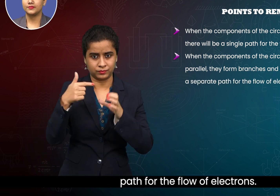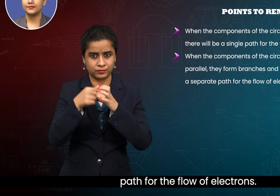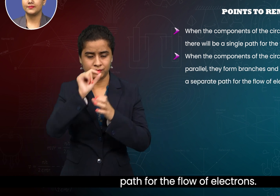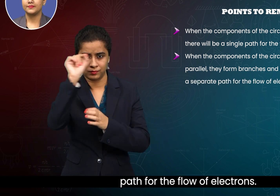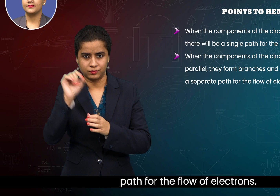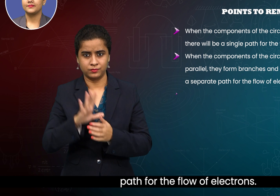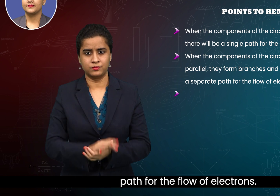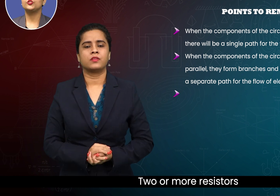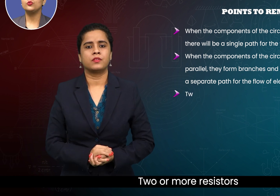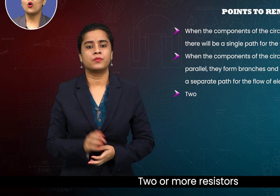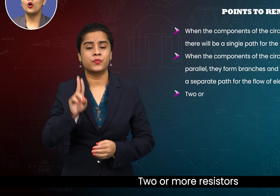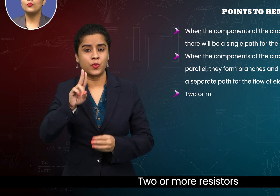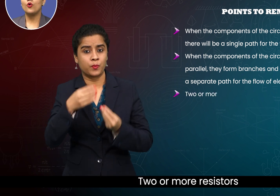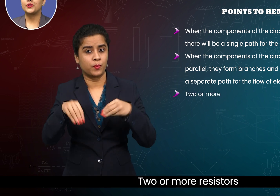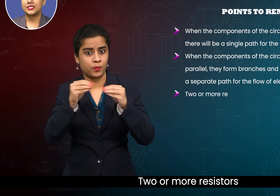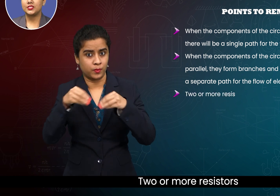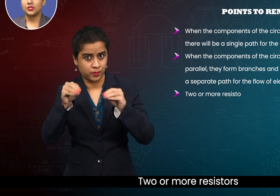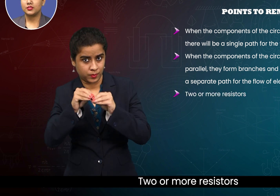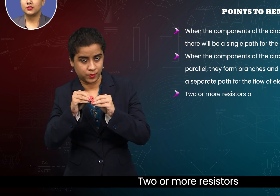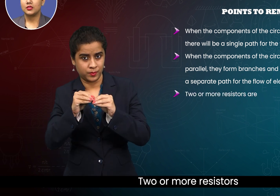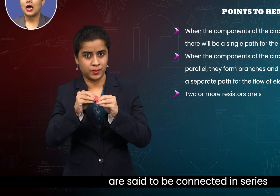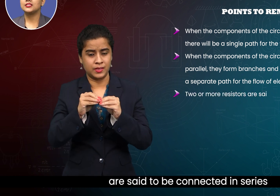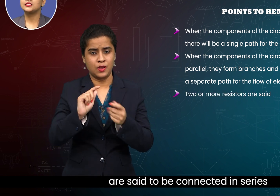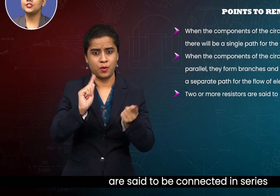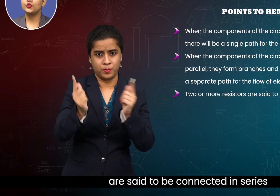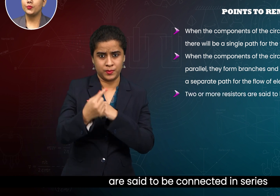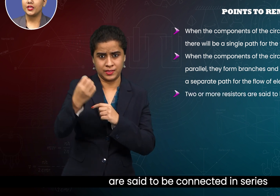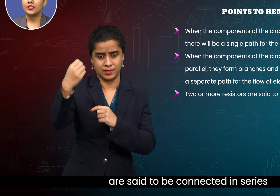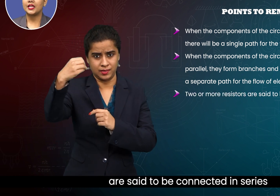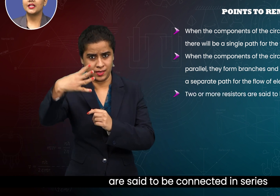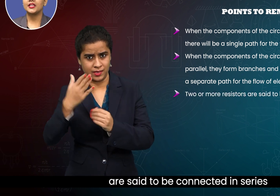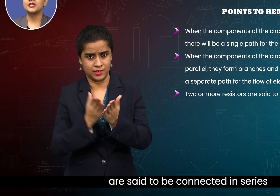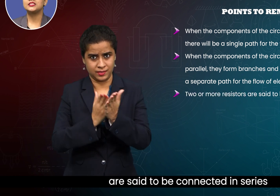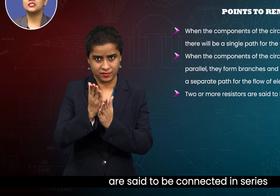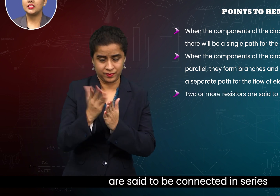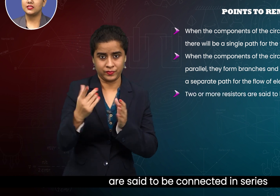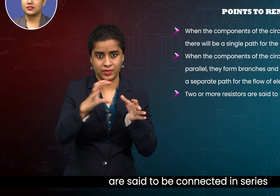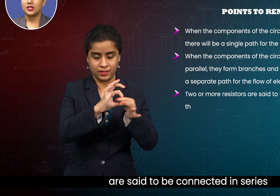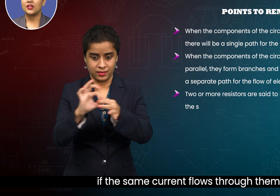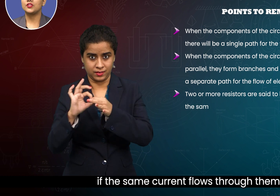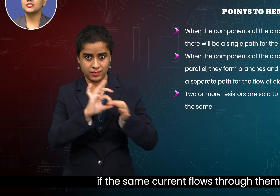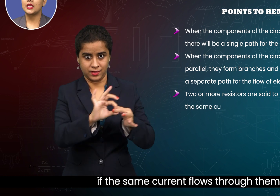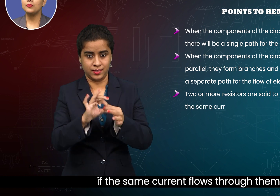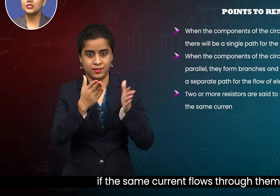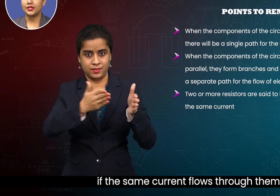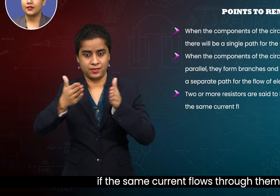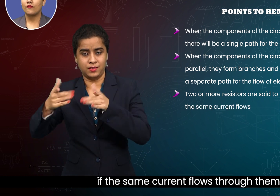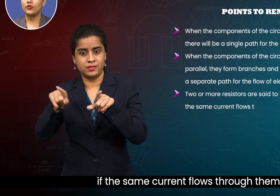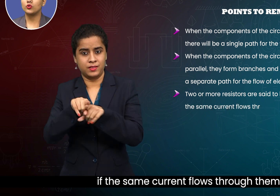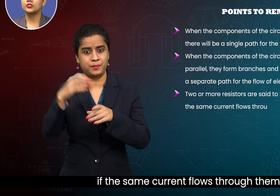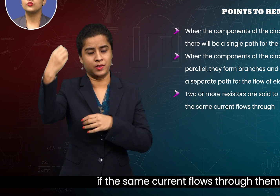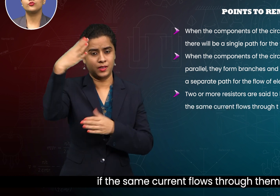electrons. Two or more resistors are said to be connected in series if the same